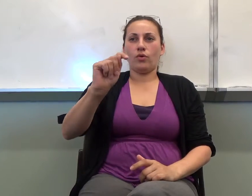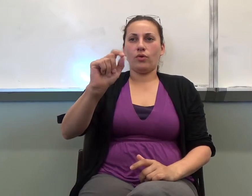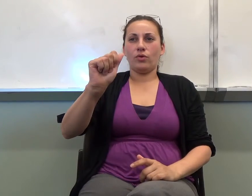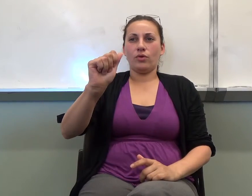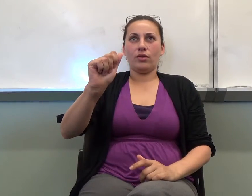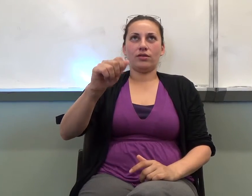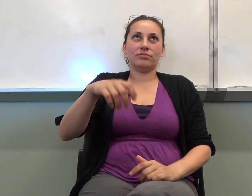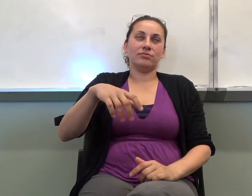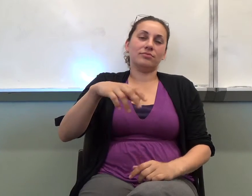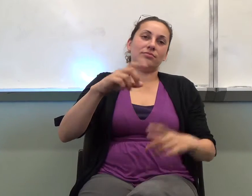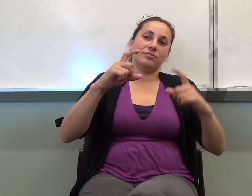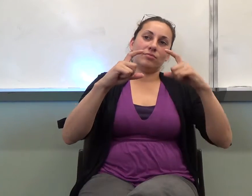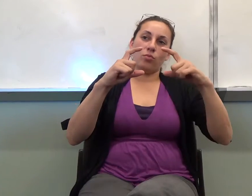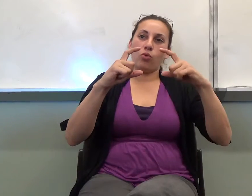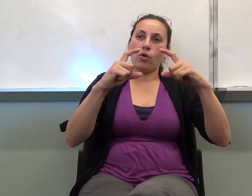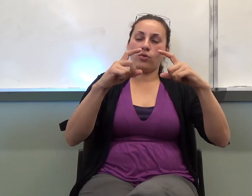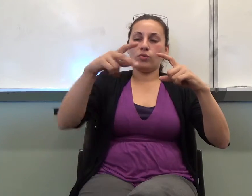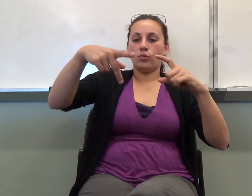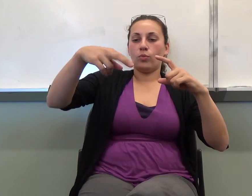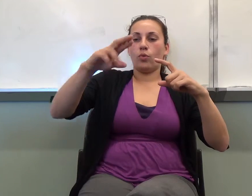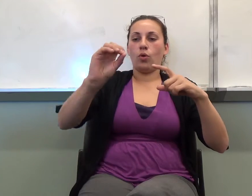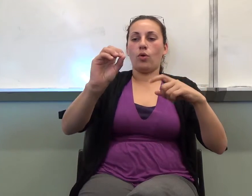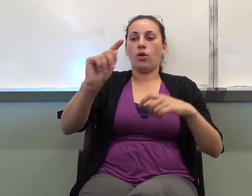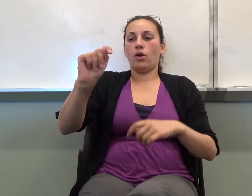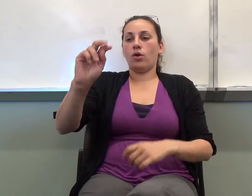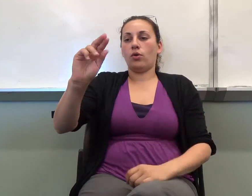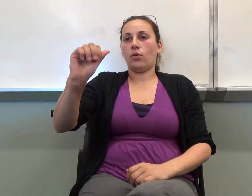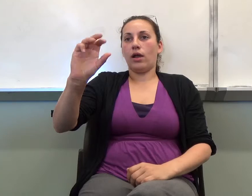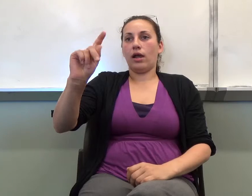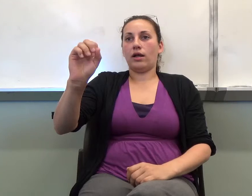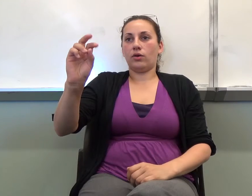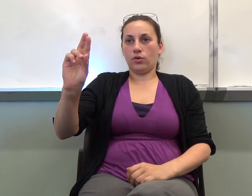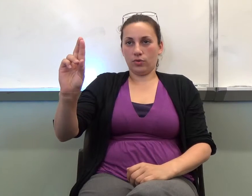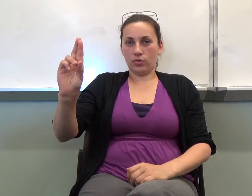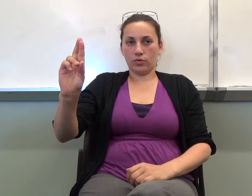And a protractor, we talked about those before when we were doing the angles thing.